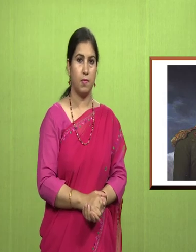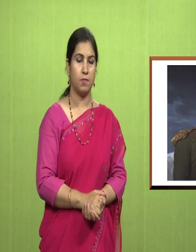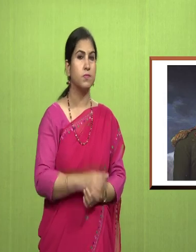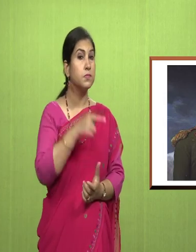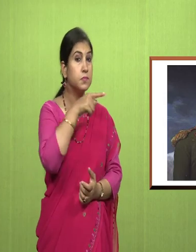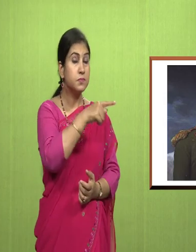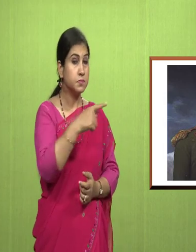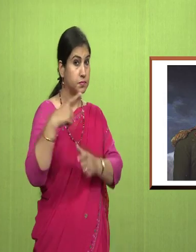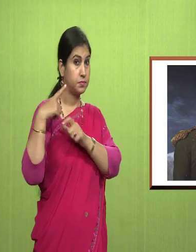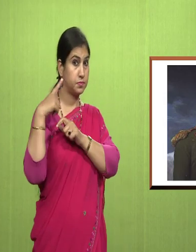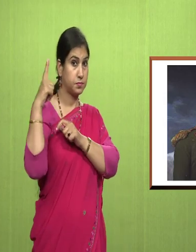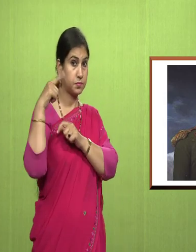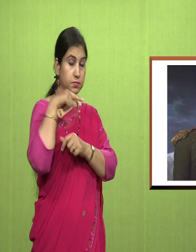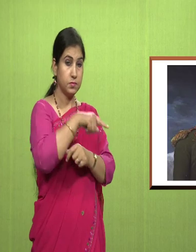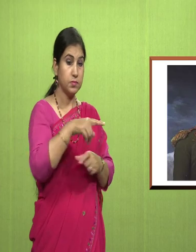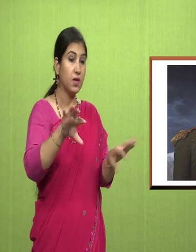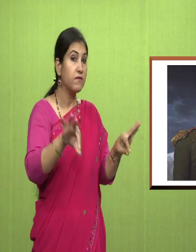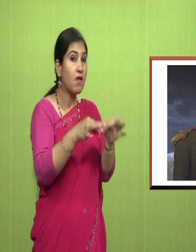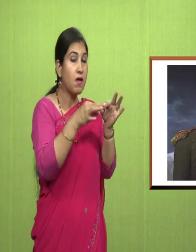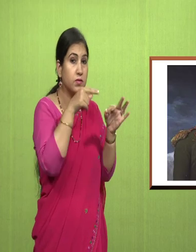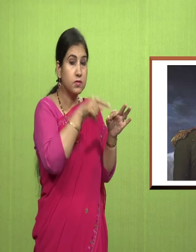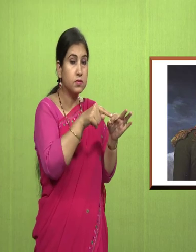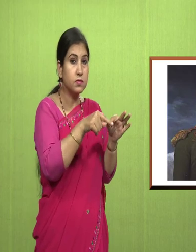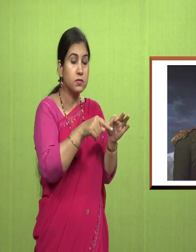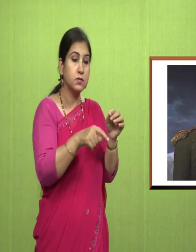Under him, France became a republic